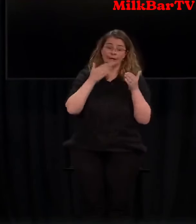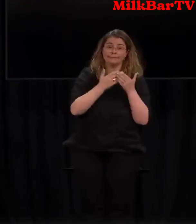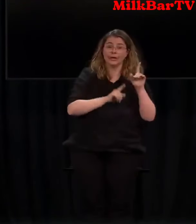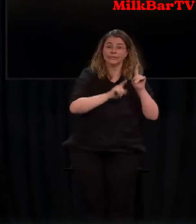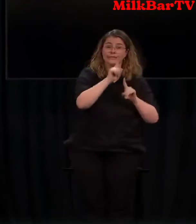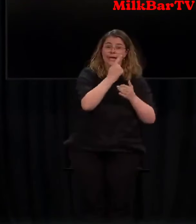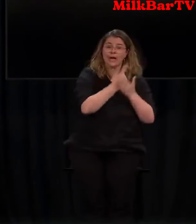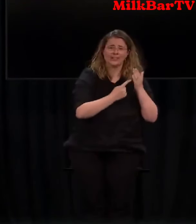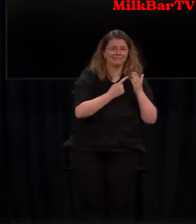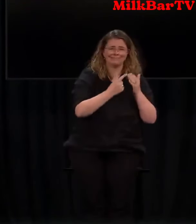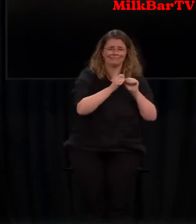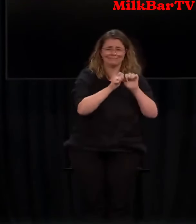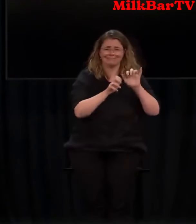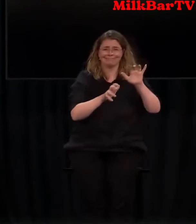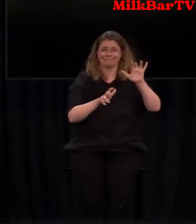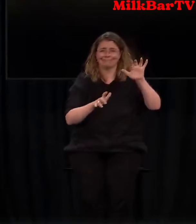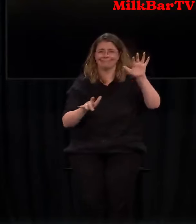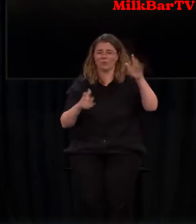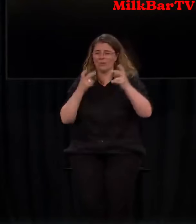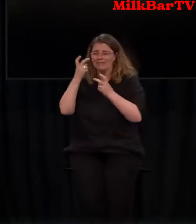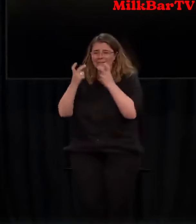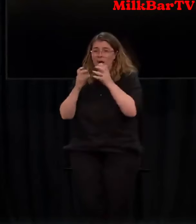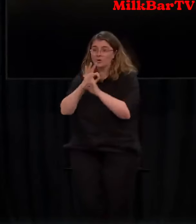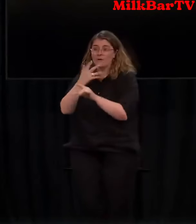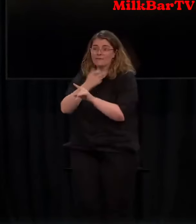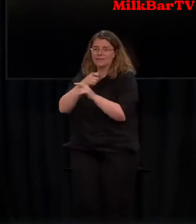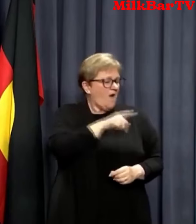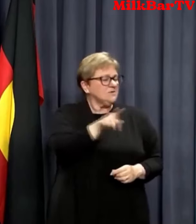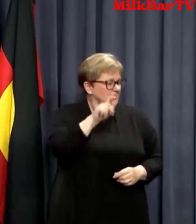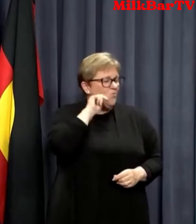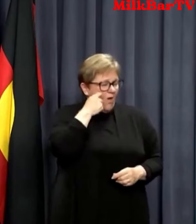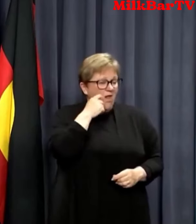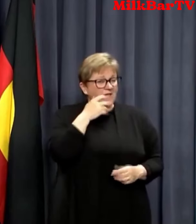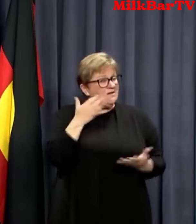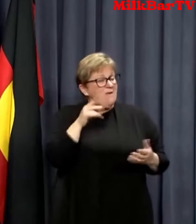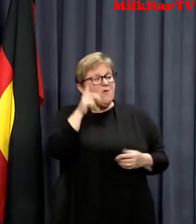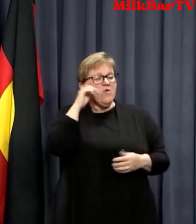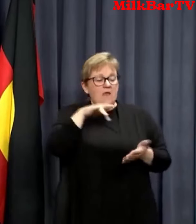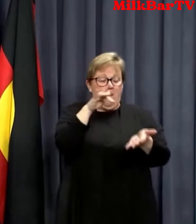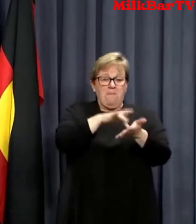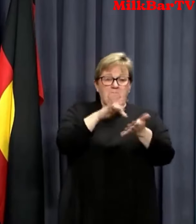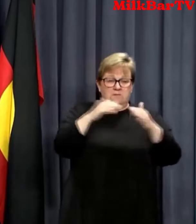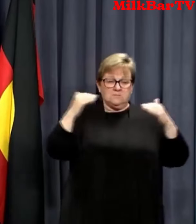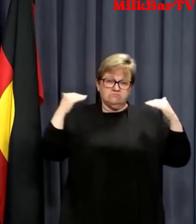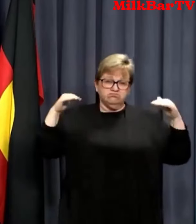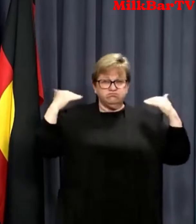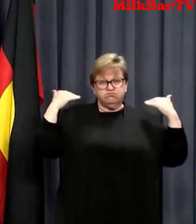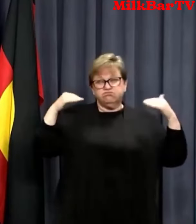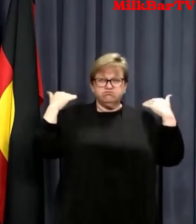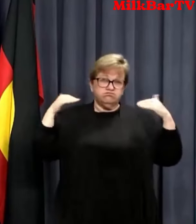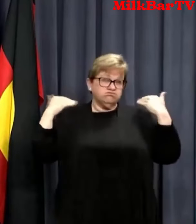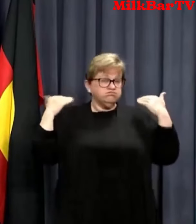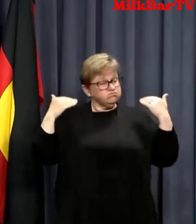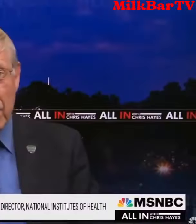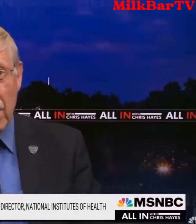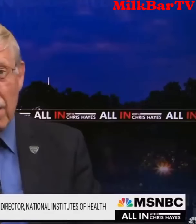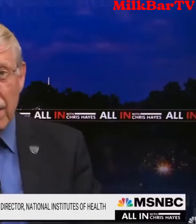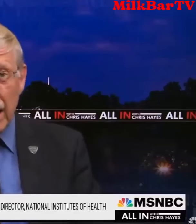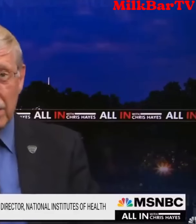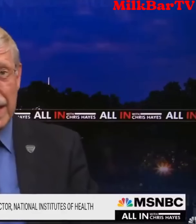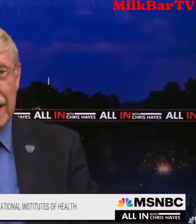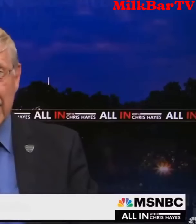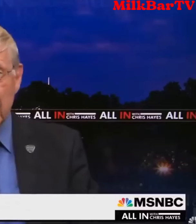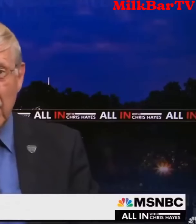city centers. It finds the unvaccinated wherever they are. So you might live in the middle of the desert, but it can still find you. But if